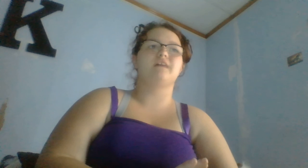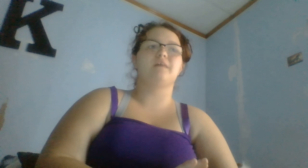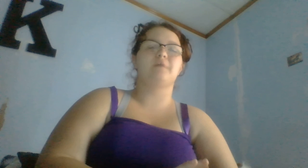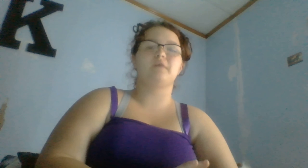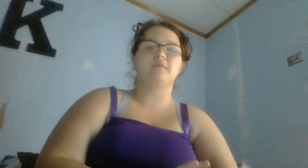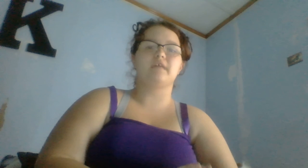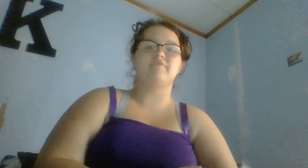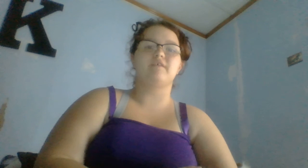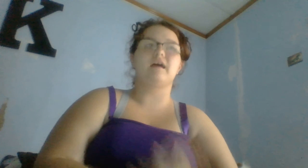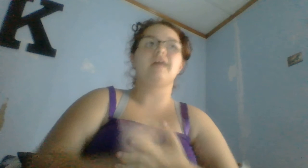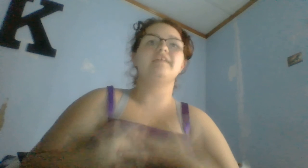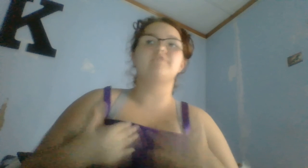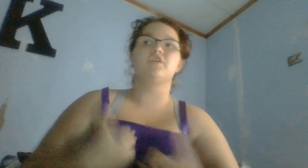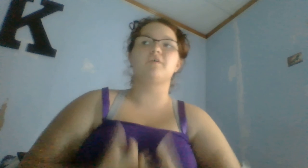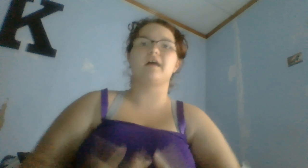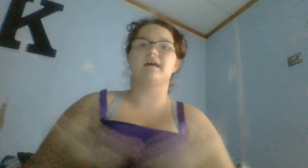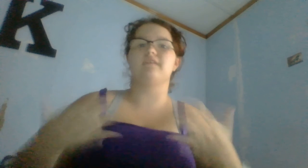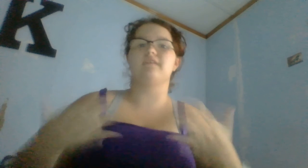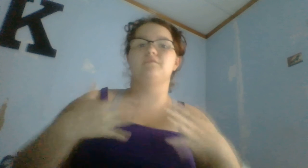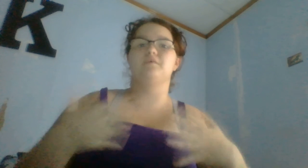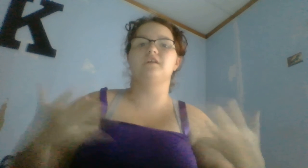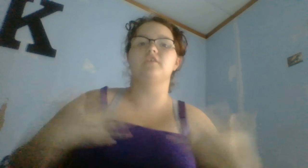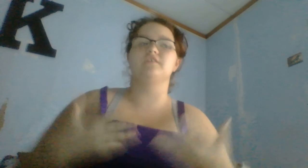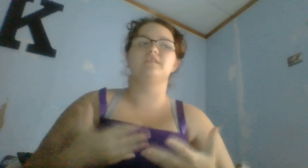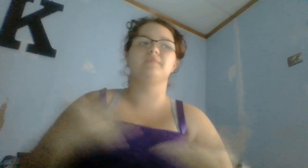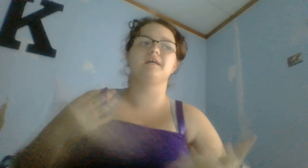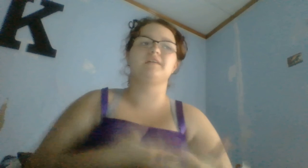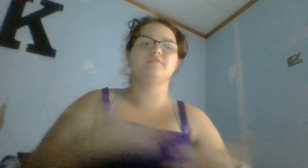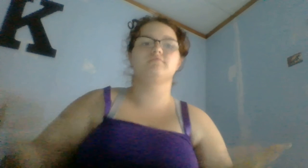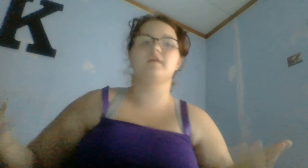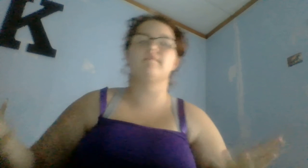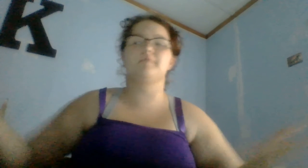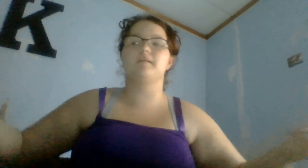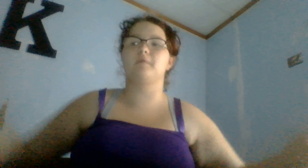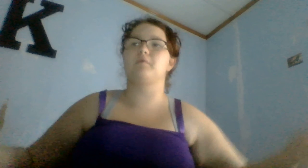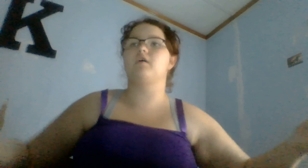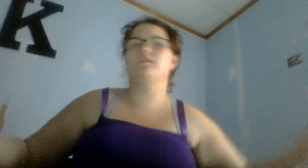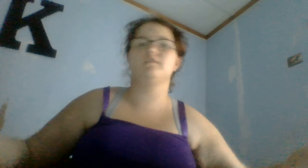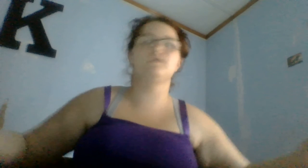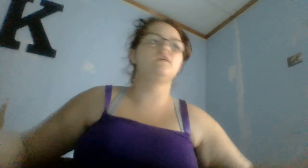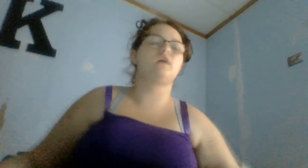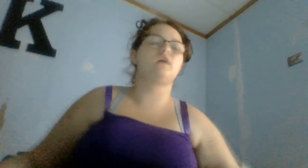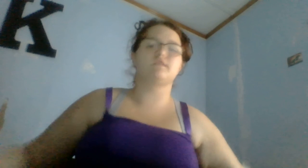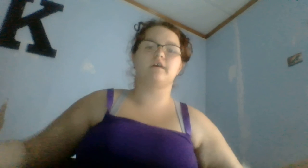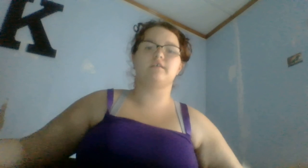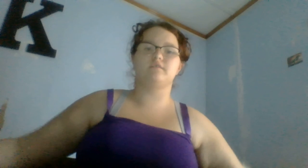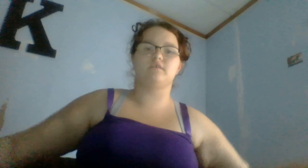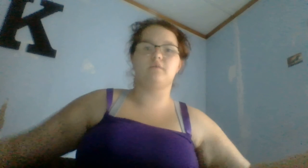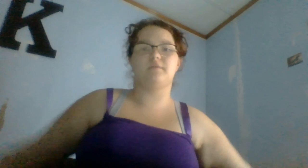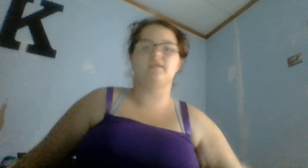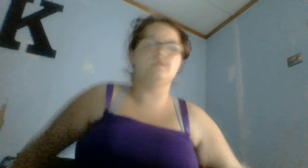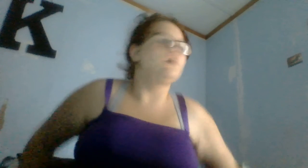i probably would have i didn't even know i had one dollars in my in my wallet until i opened it